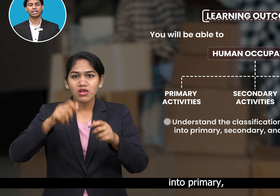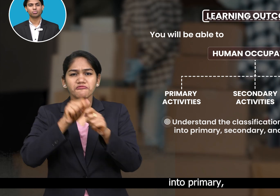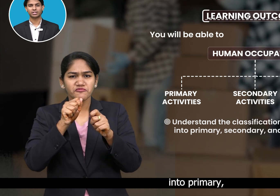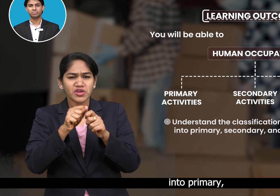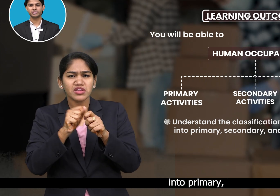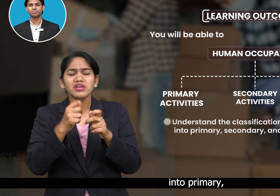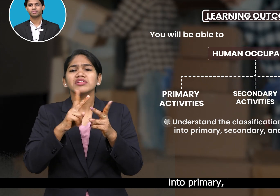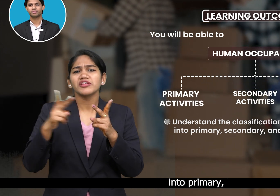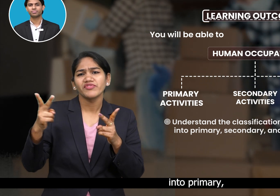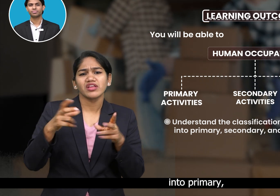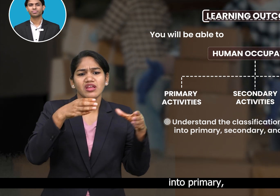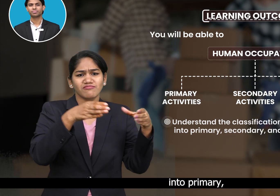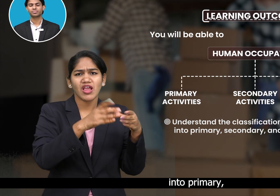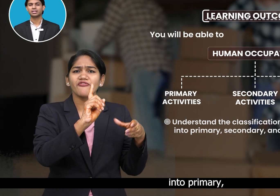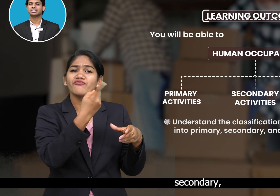into primary,